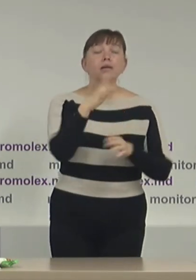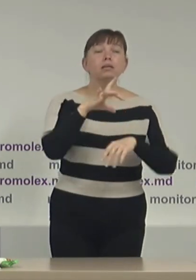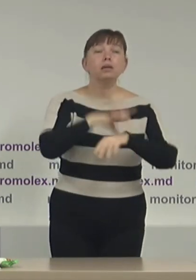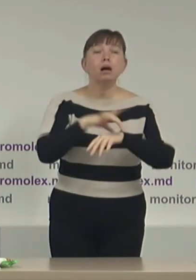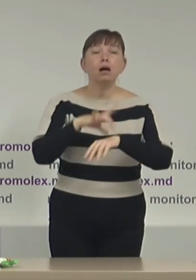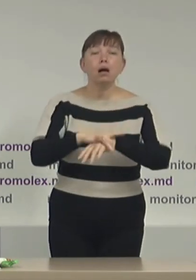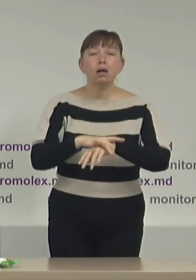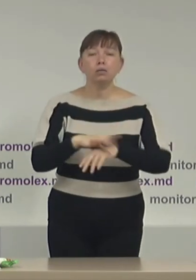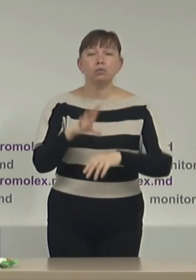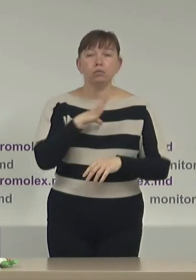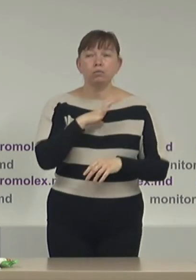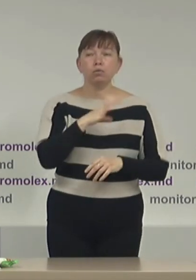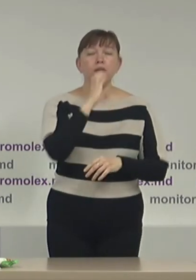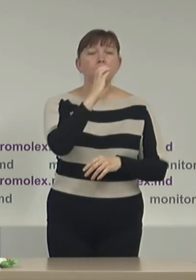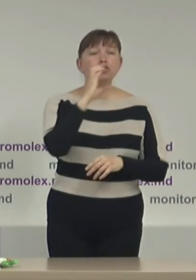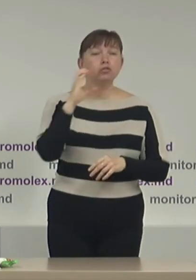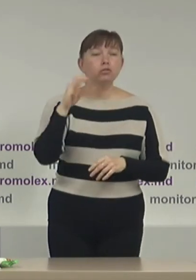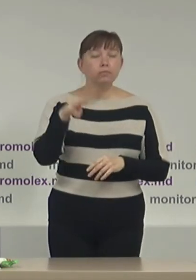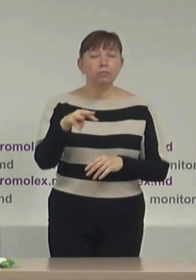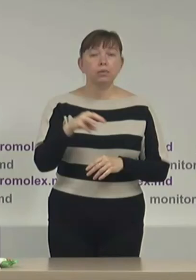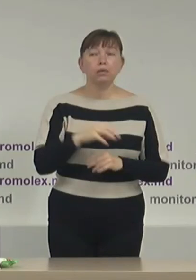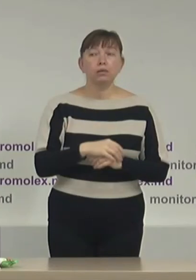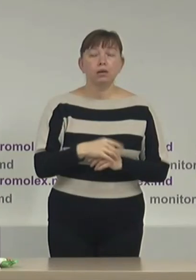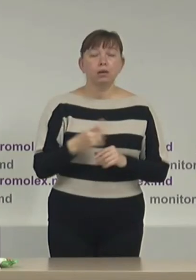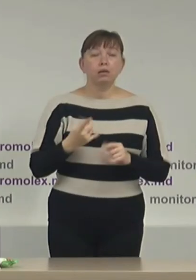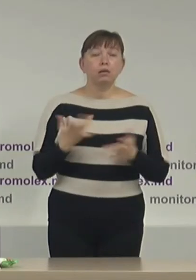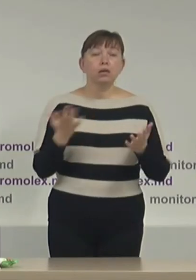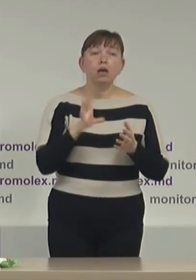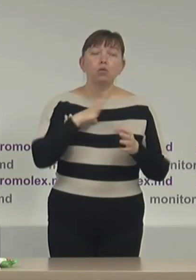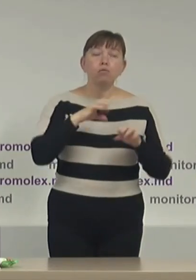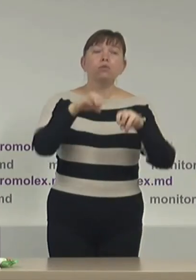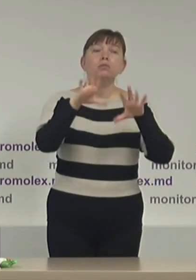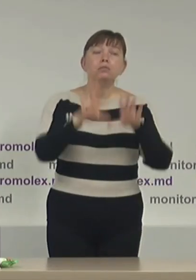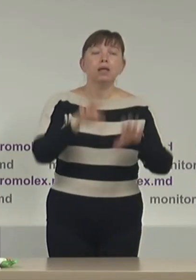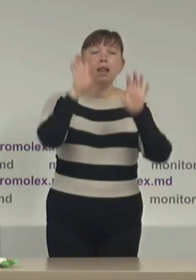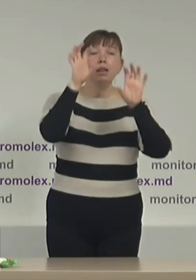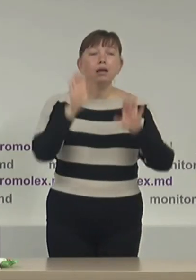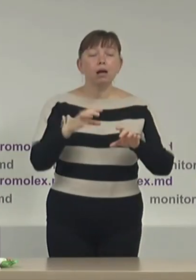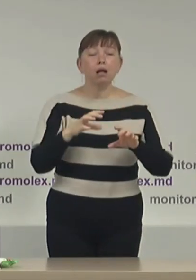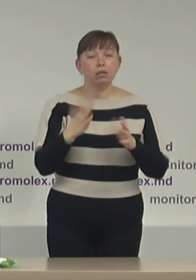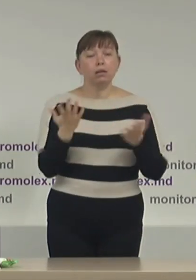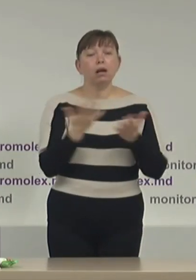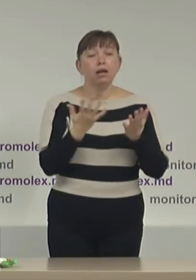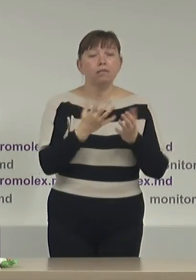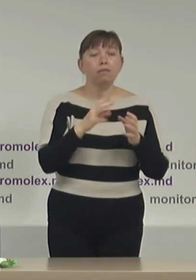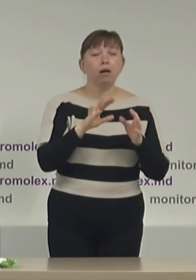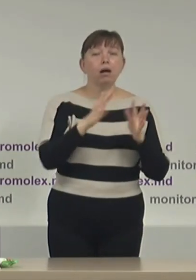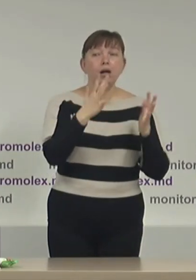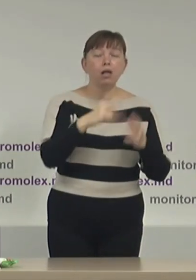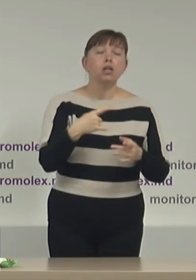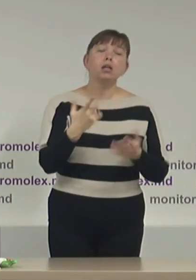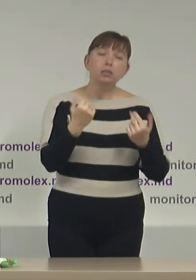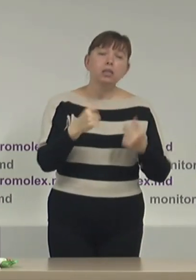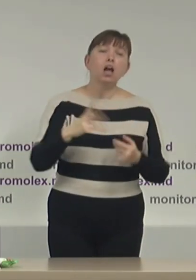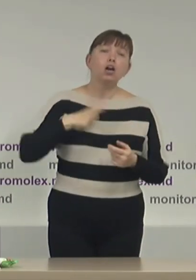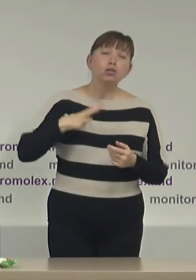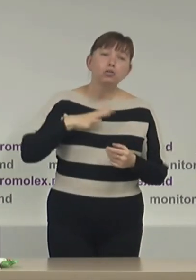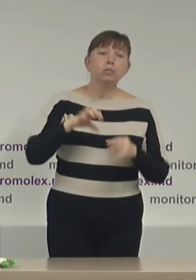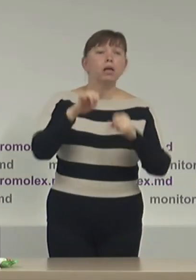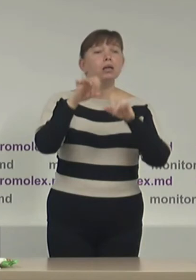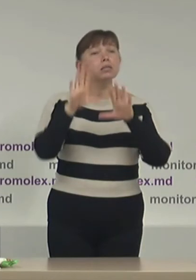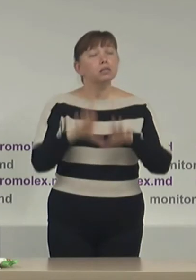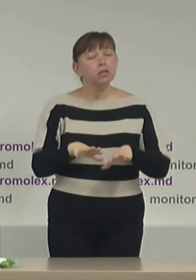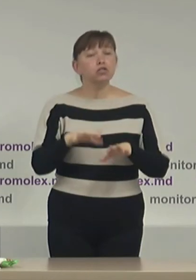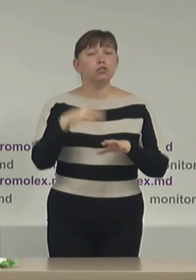Please tell us how many cases you reported to the General Police Inspectorate and if